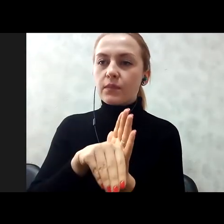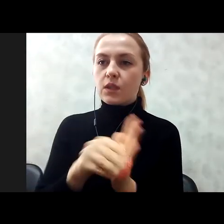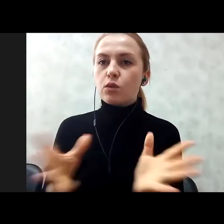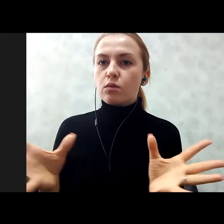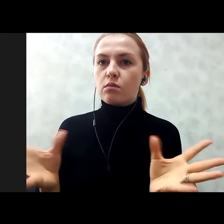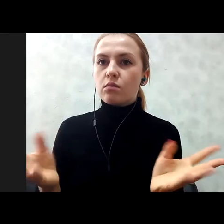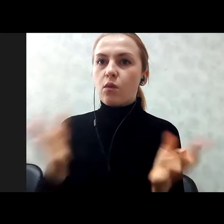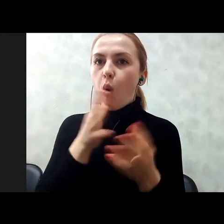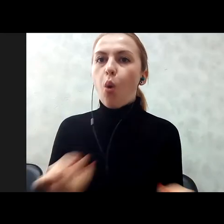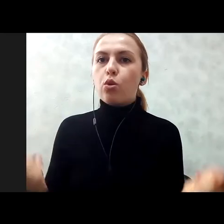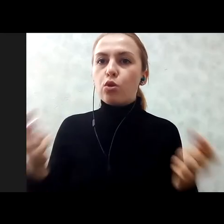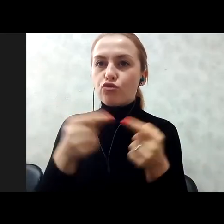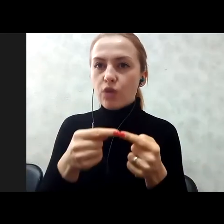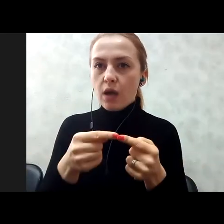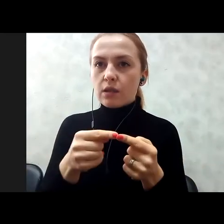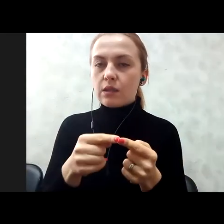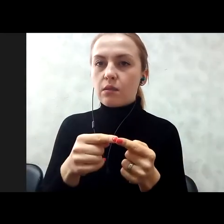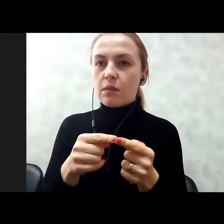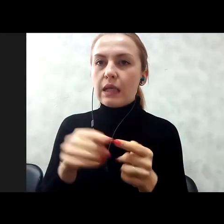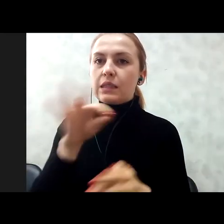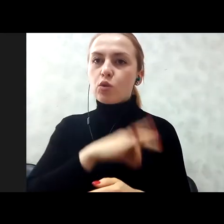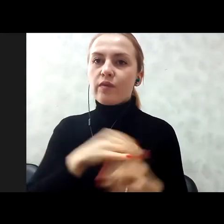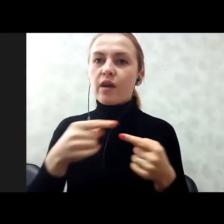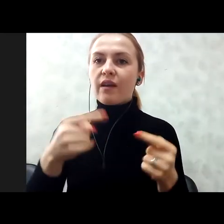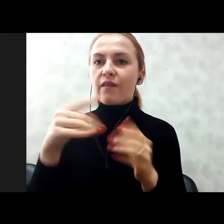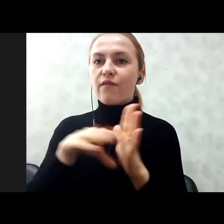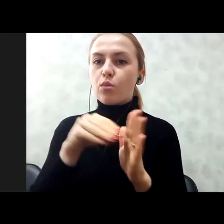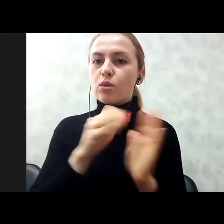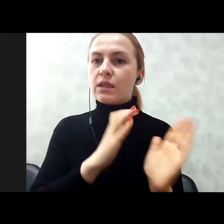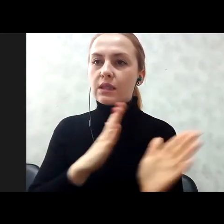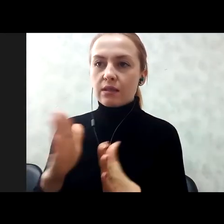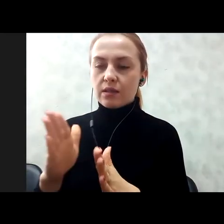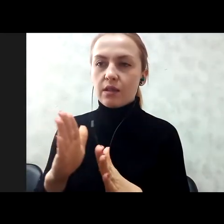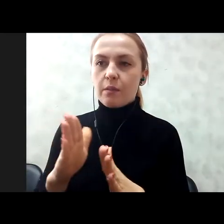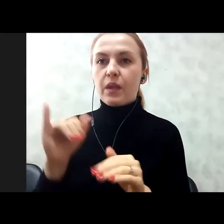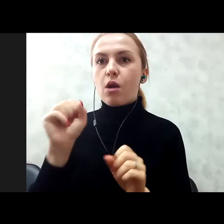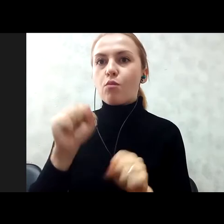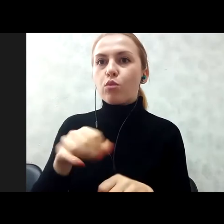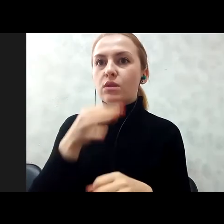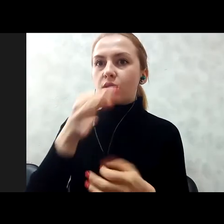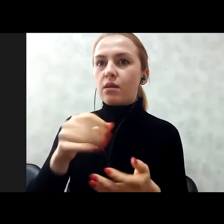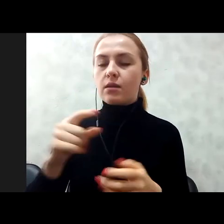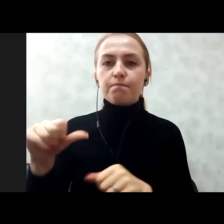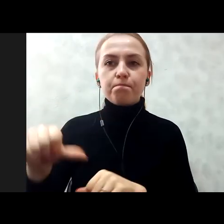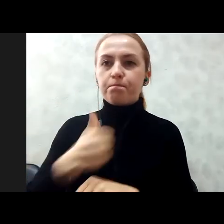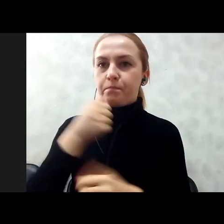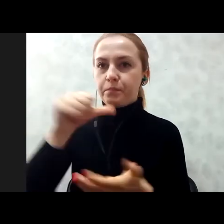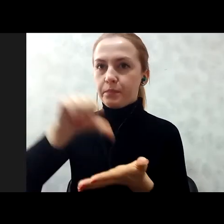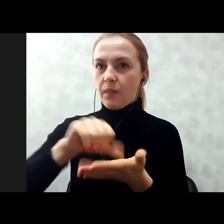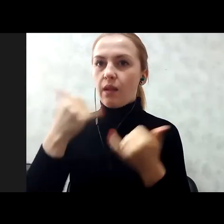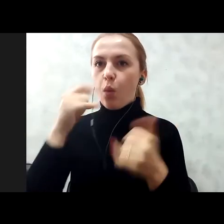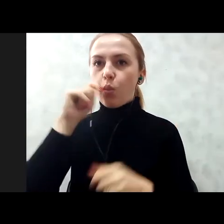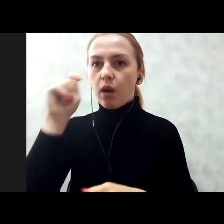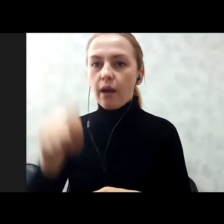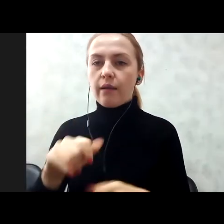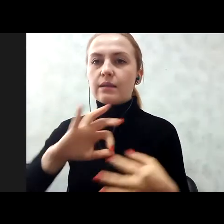hour. And we had to apply various election systems at the same time. Besides, we had